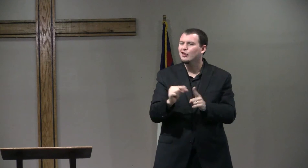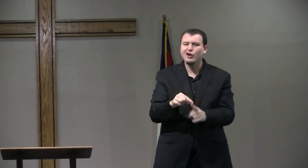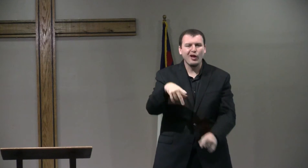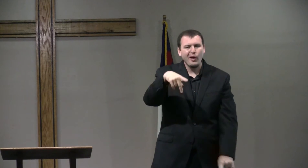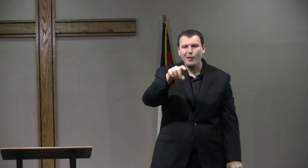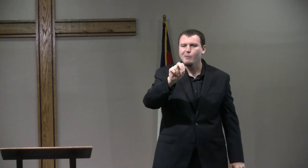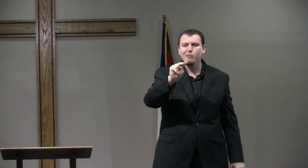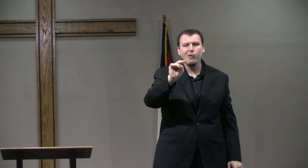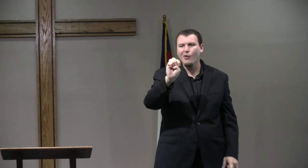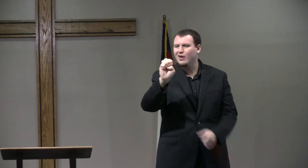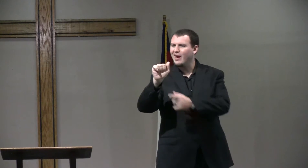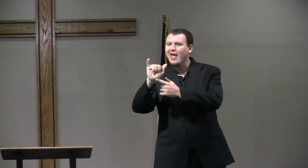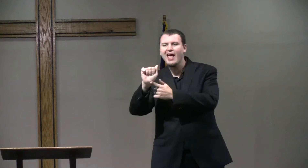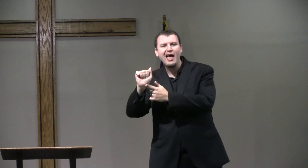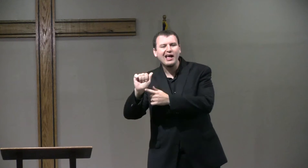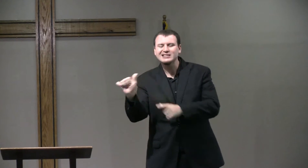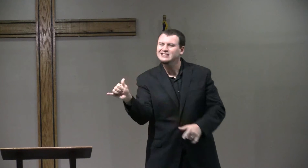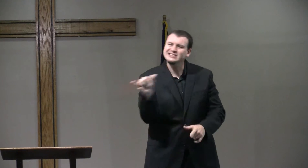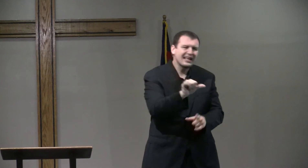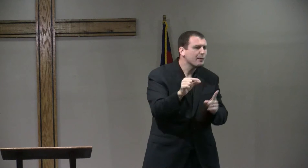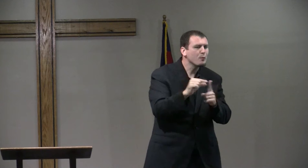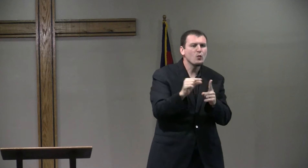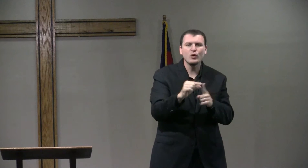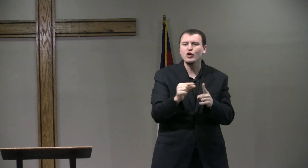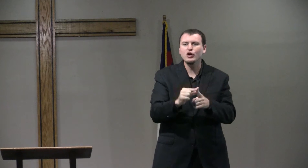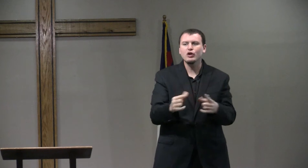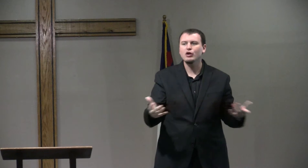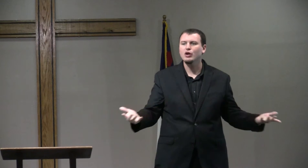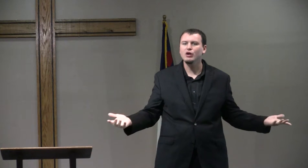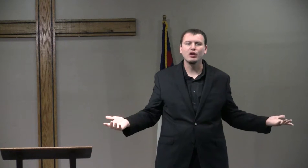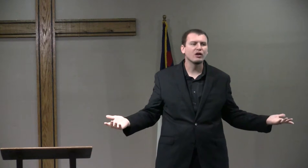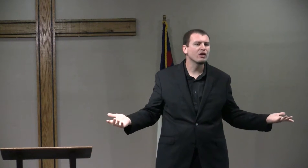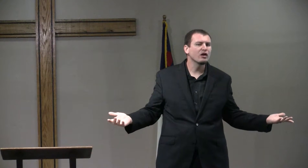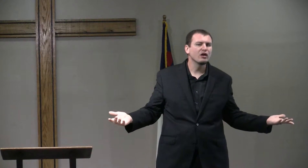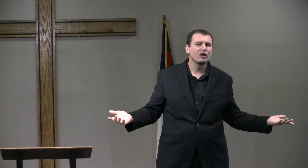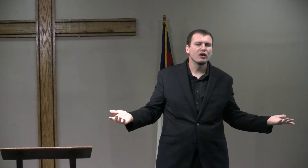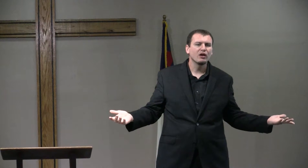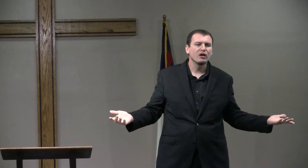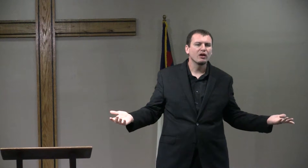word comes from the same word of pornography.